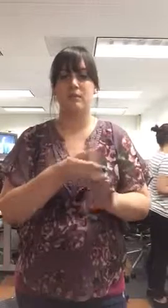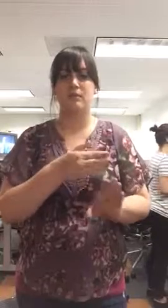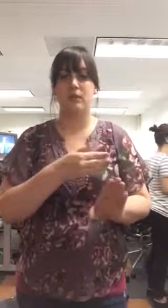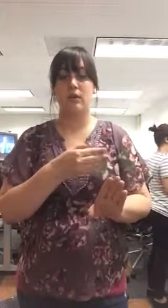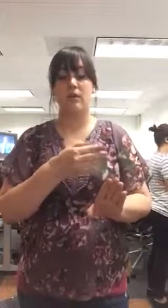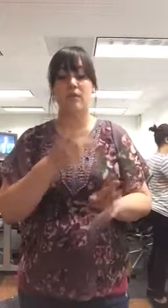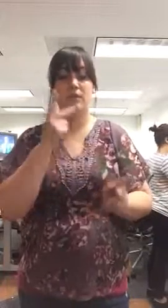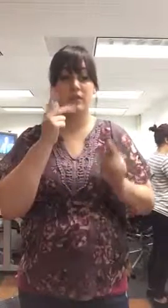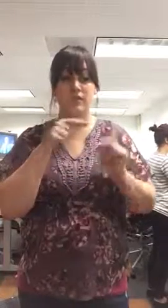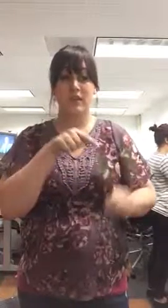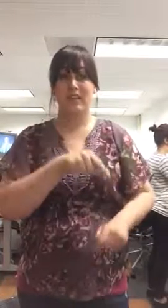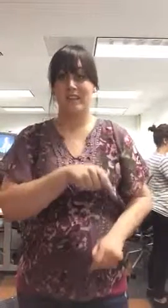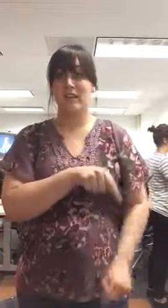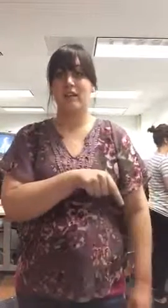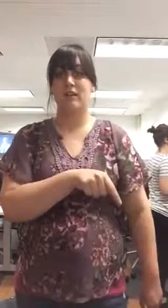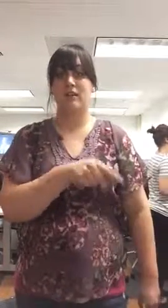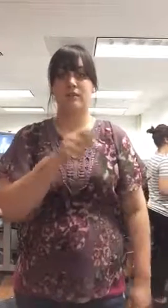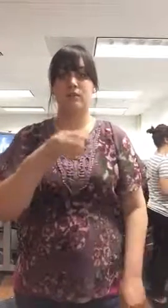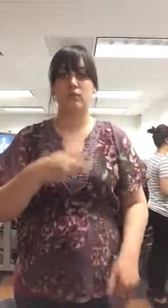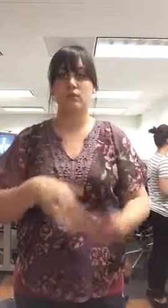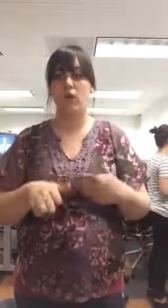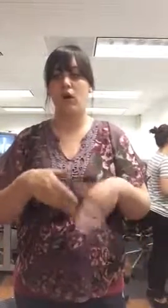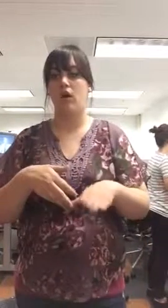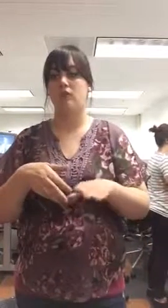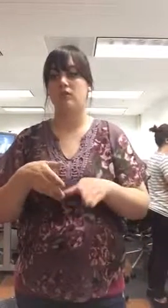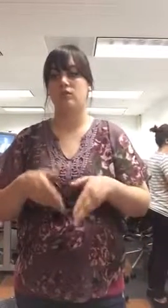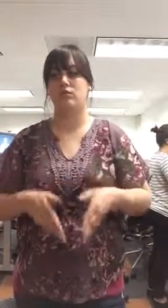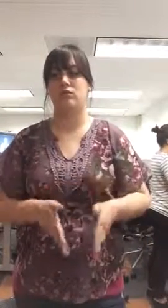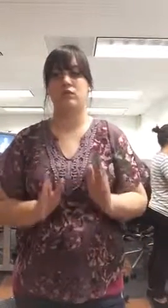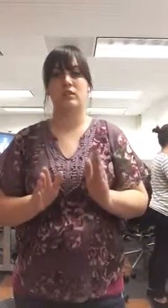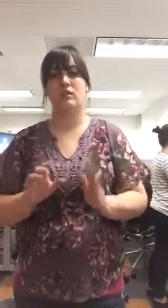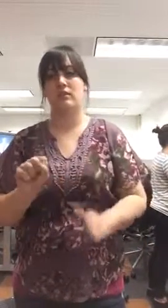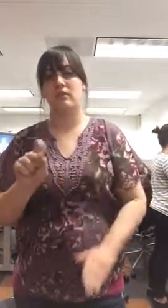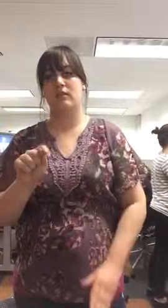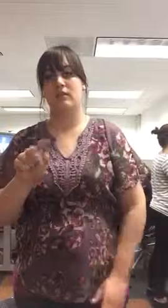it's there. If you walk the streets of places like St. Petersburg or Leningrad,